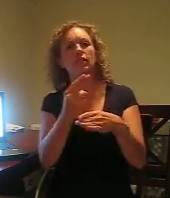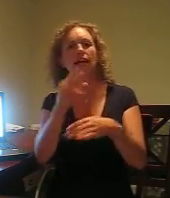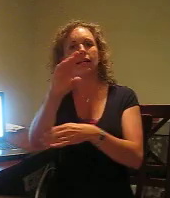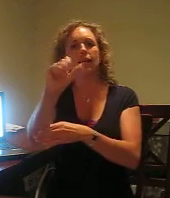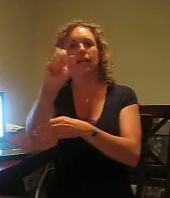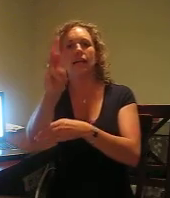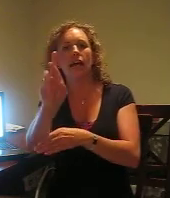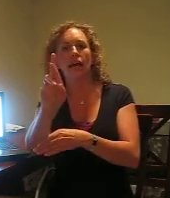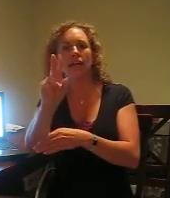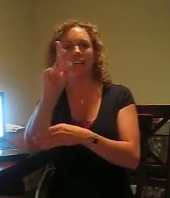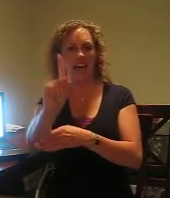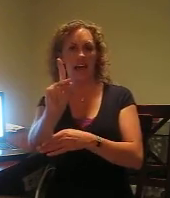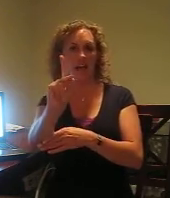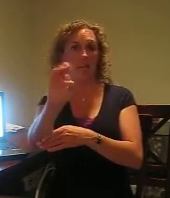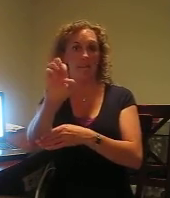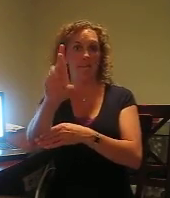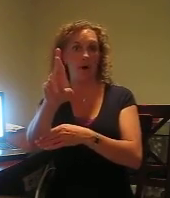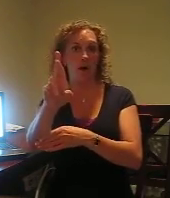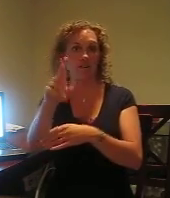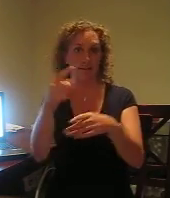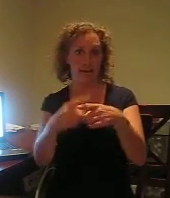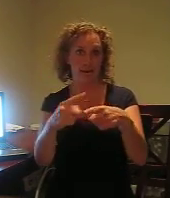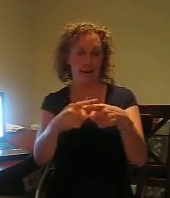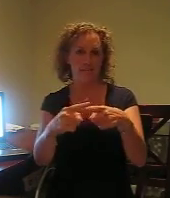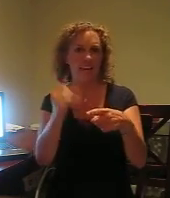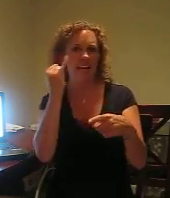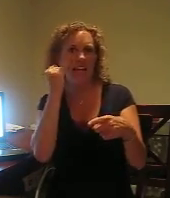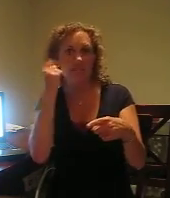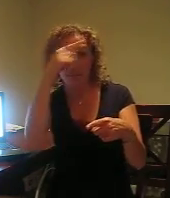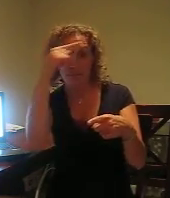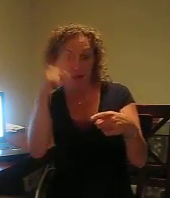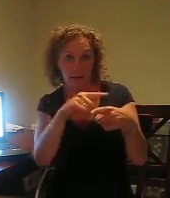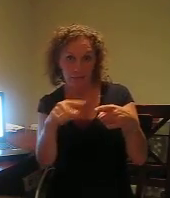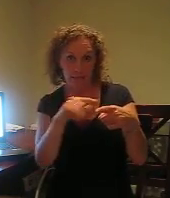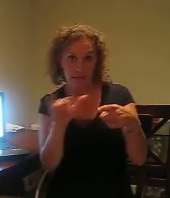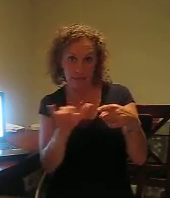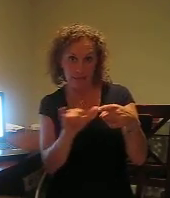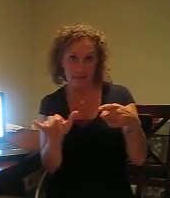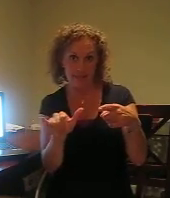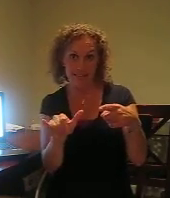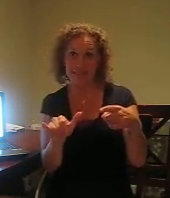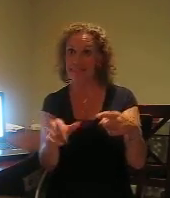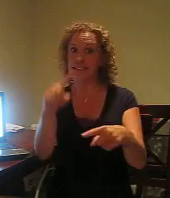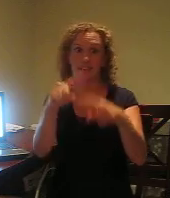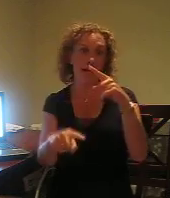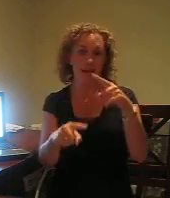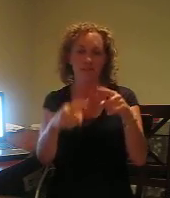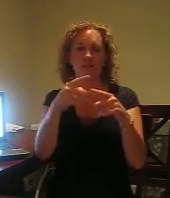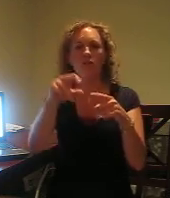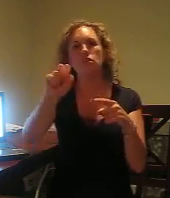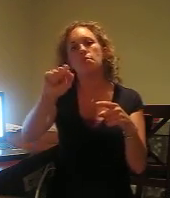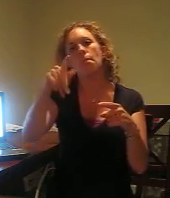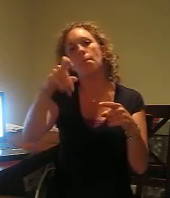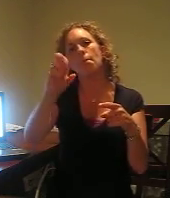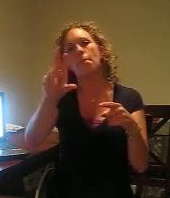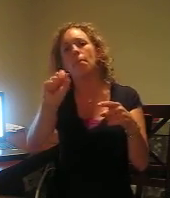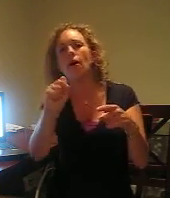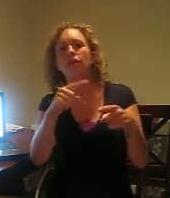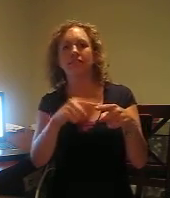got a black coating on your blade like this, you're not going to be able to generate sparks. So, I don't recommend doing this, but I'm doing